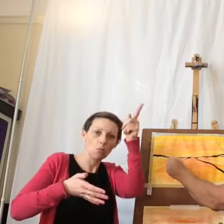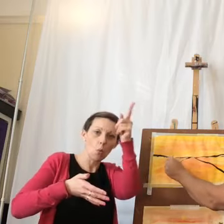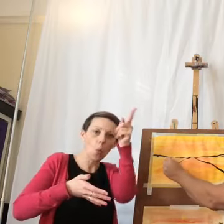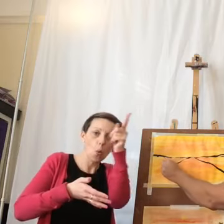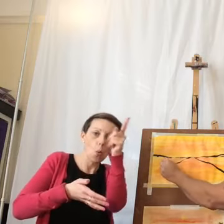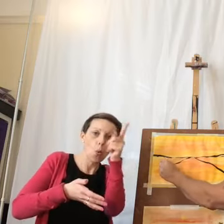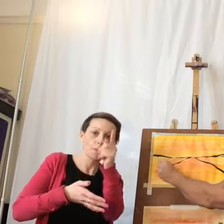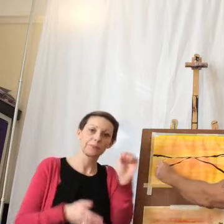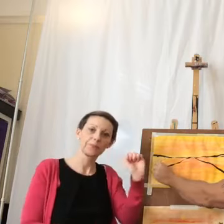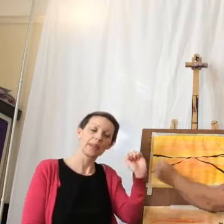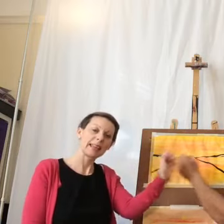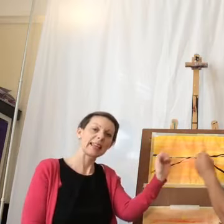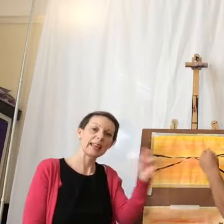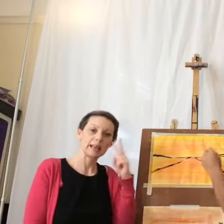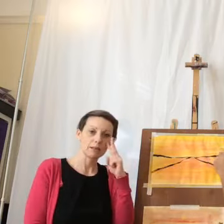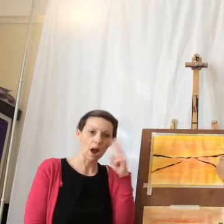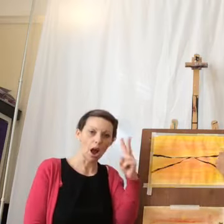my wonky vision anyway.